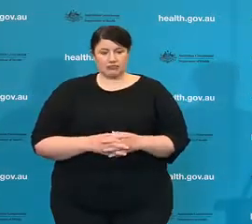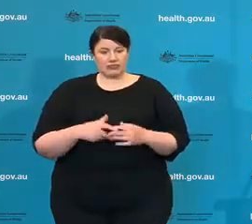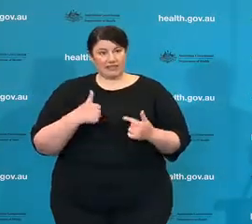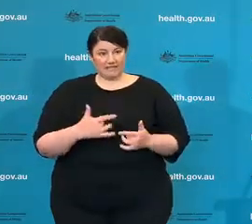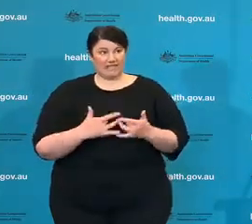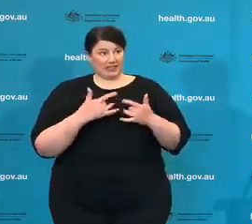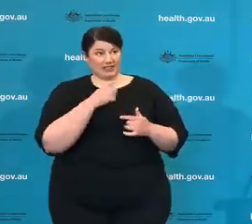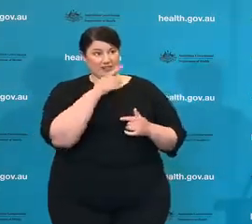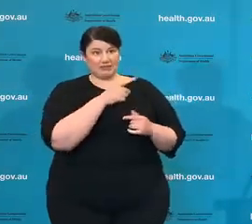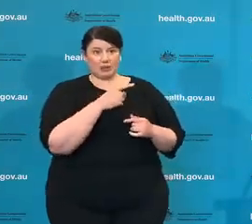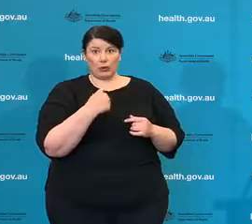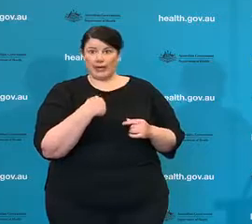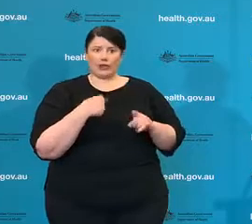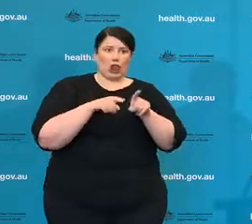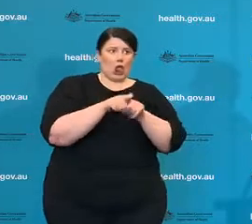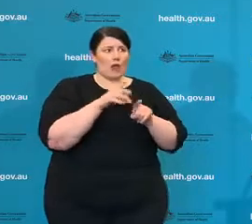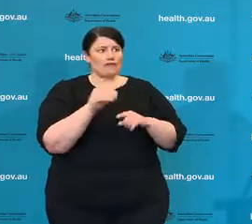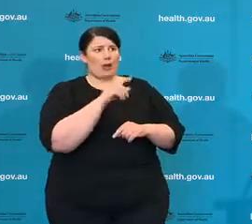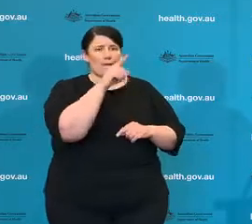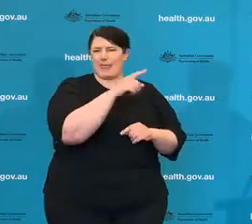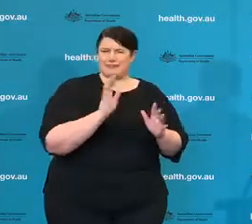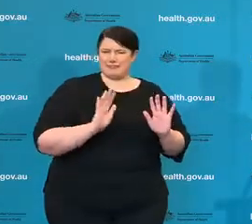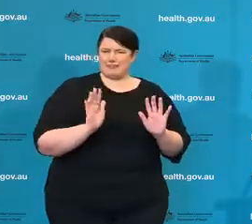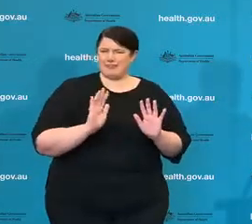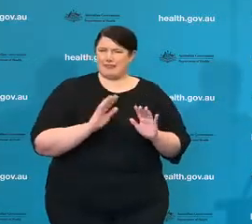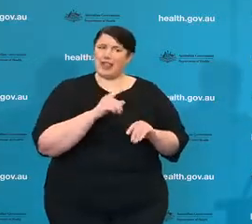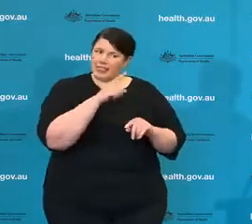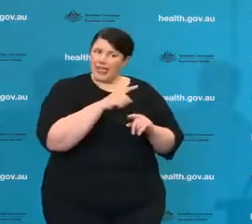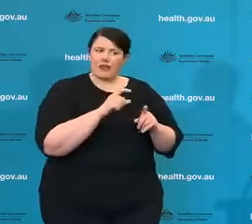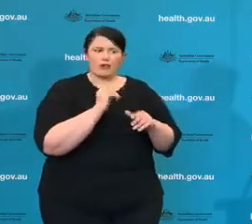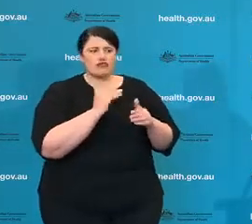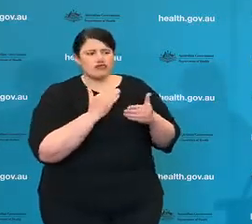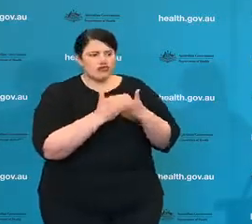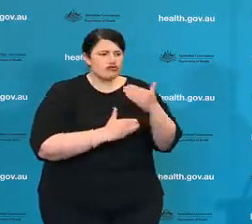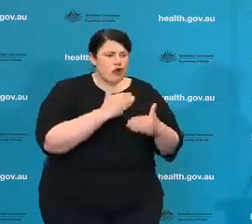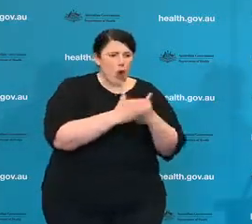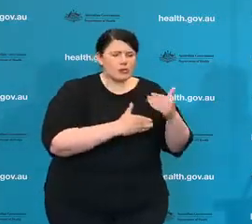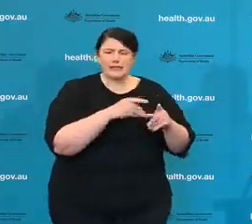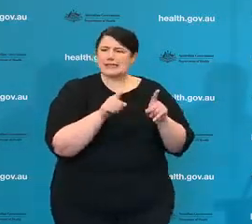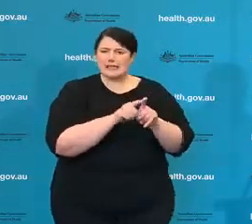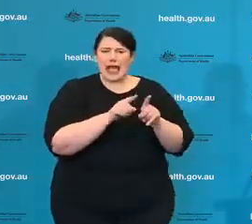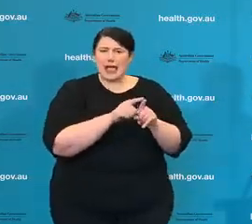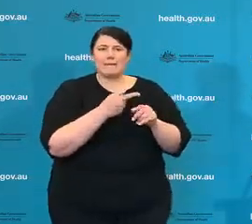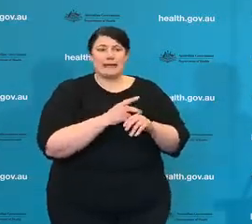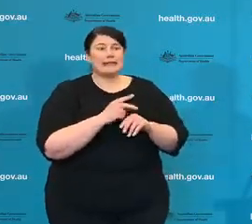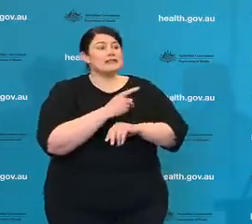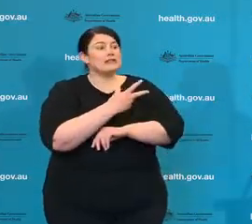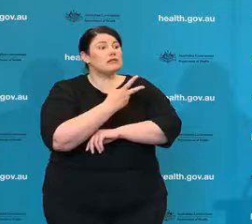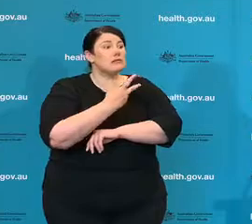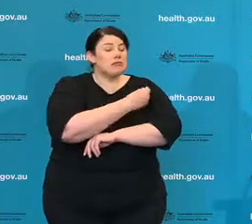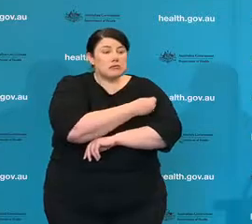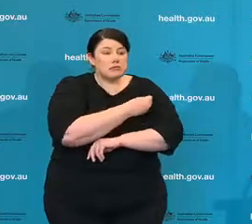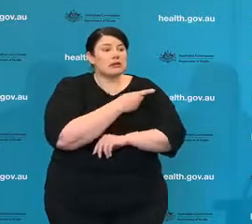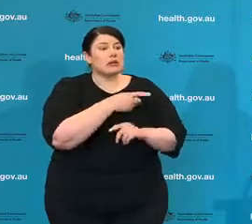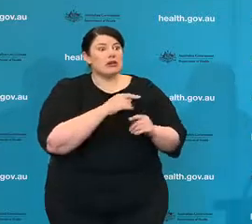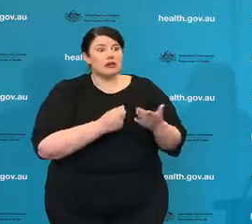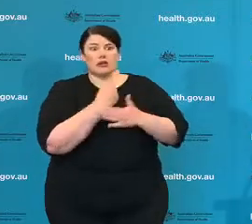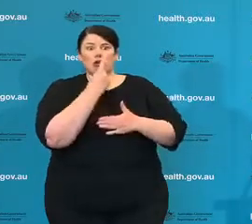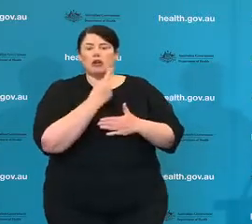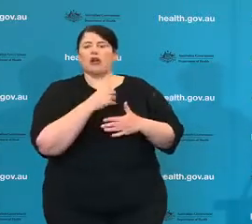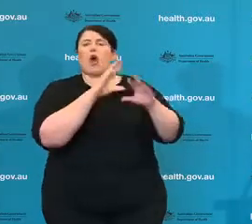following exactly the same sort of trial methodology, and that involves the data safety monitoring boards. That